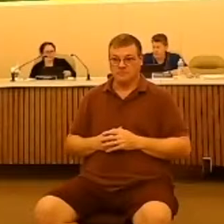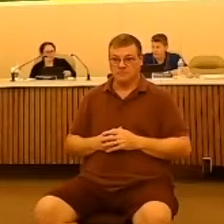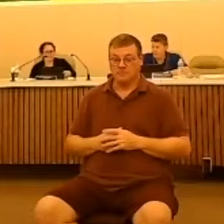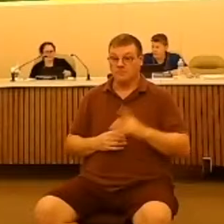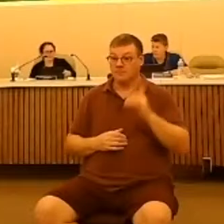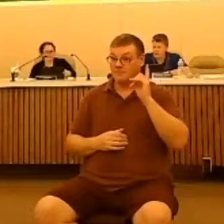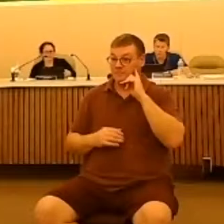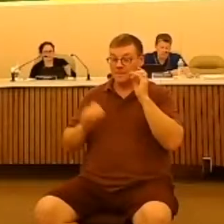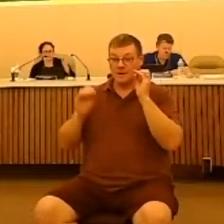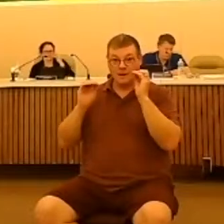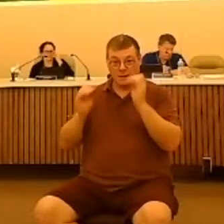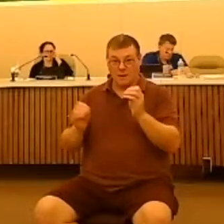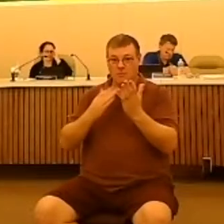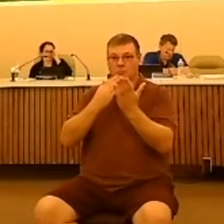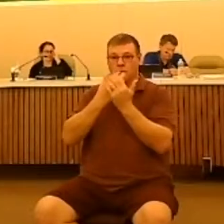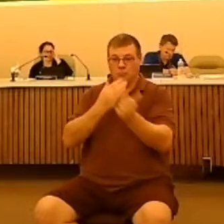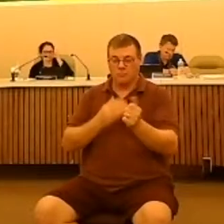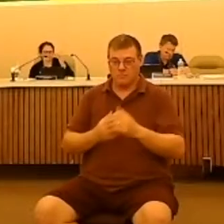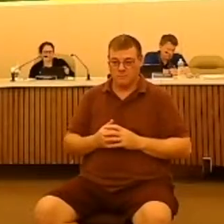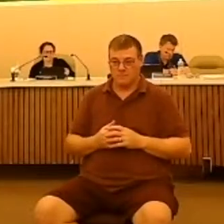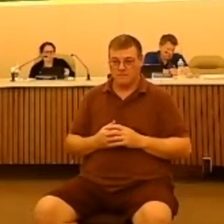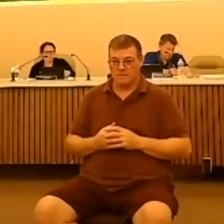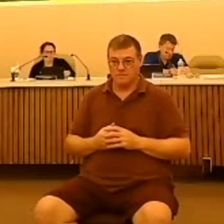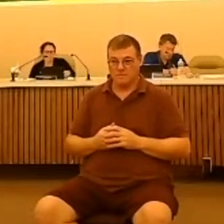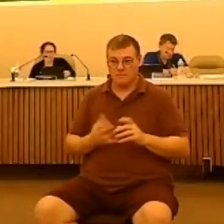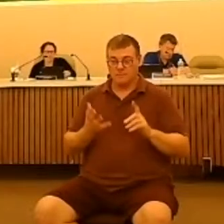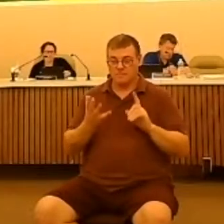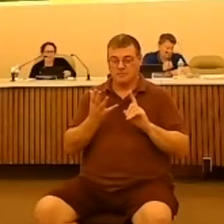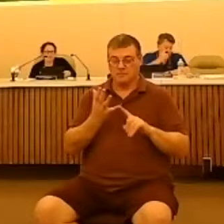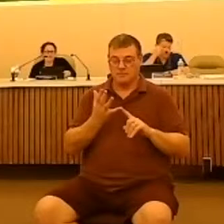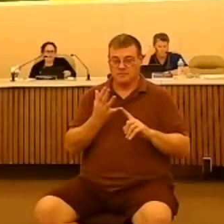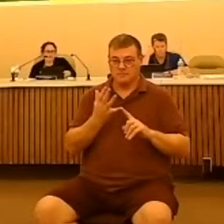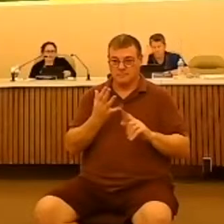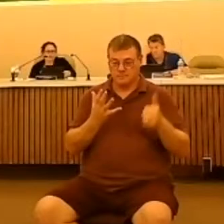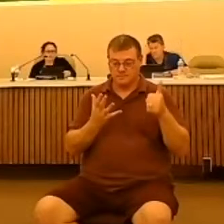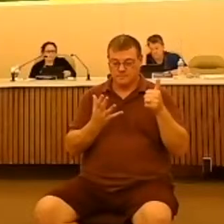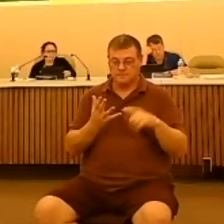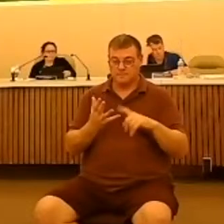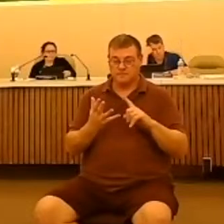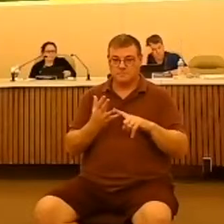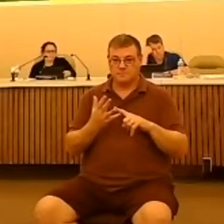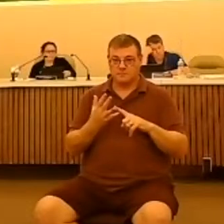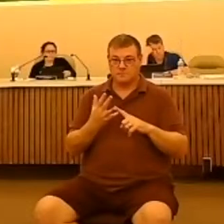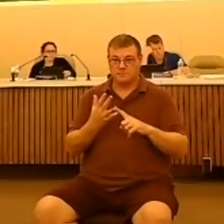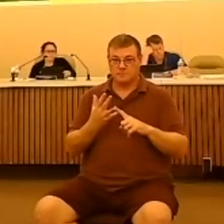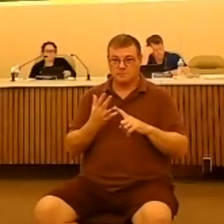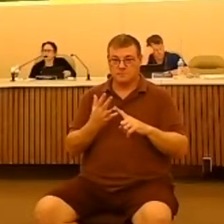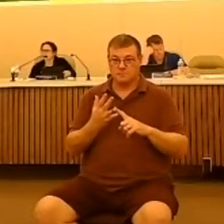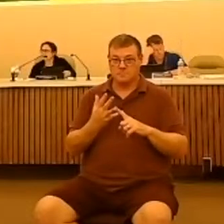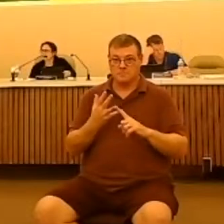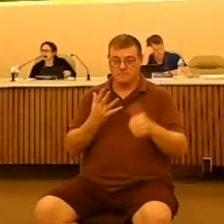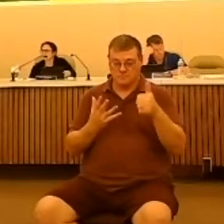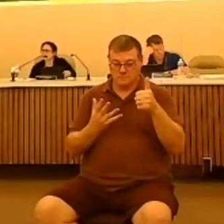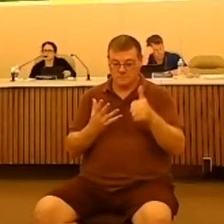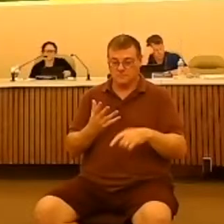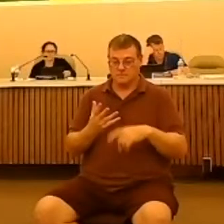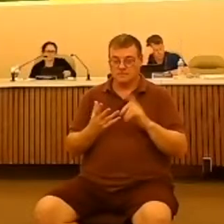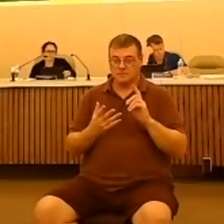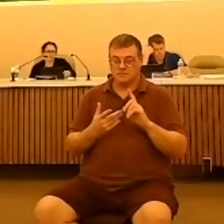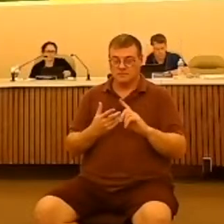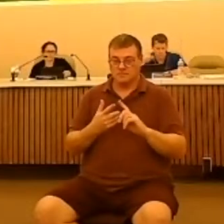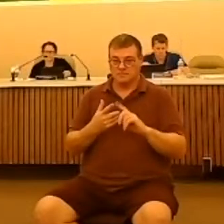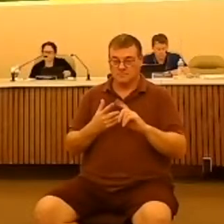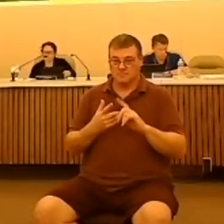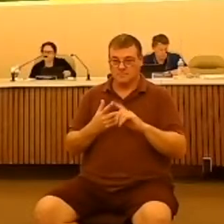Hearing nothing further, please call the roll. Councilmember Barley, Aye. Councilmember Stafford, aye.